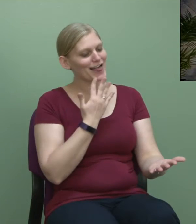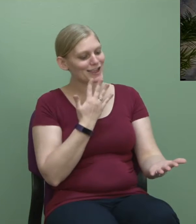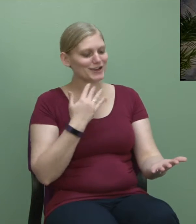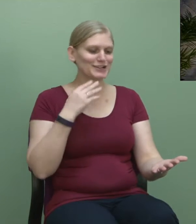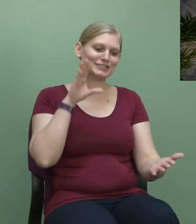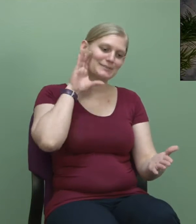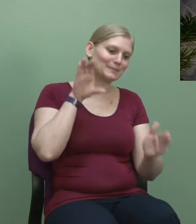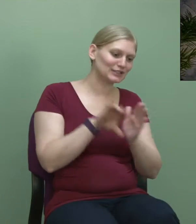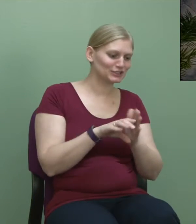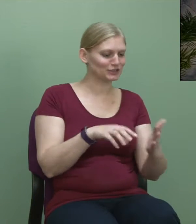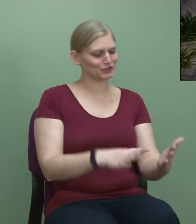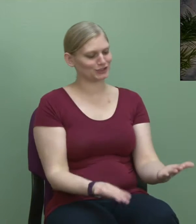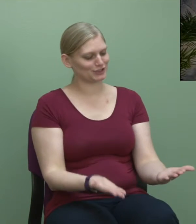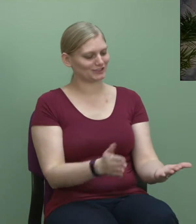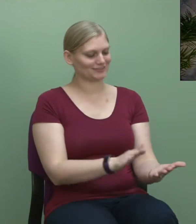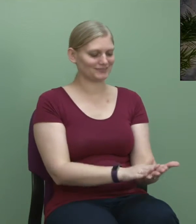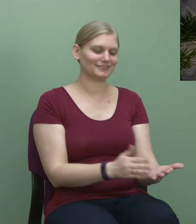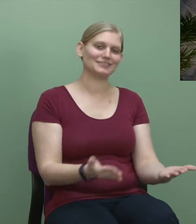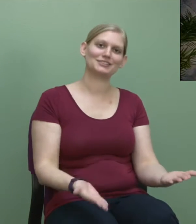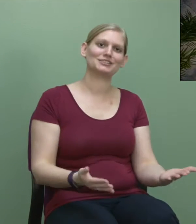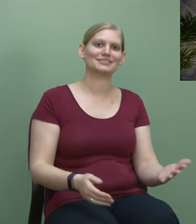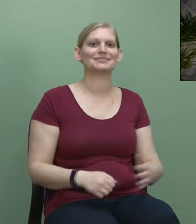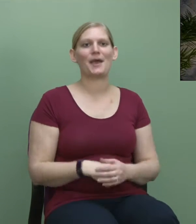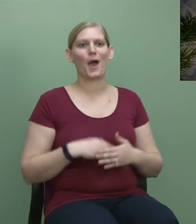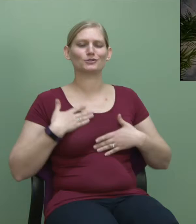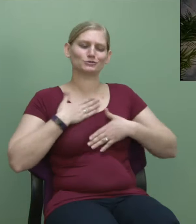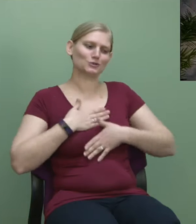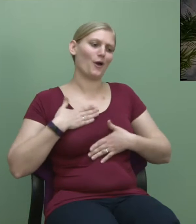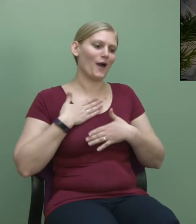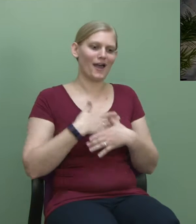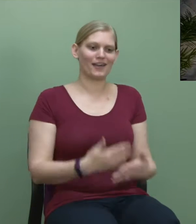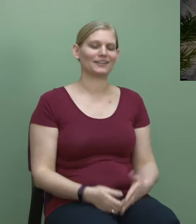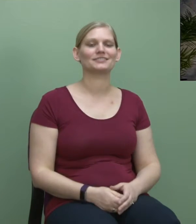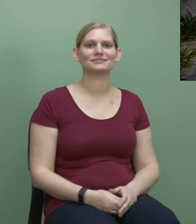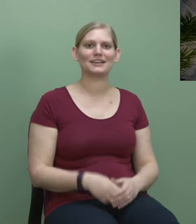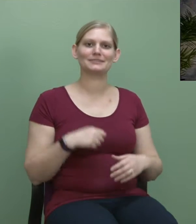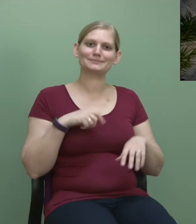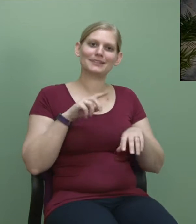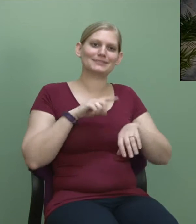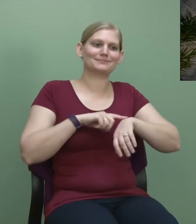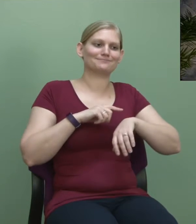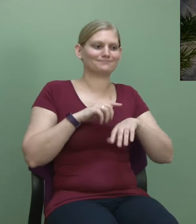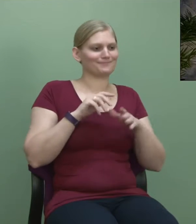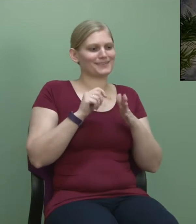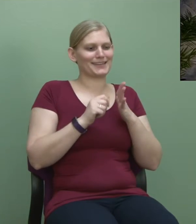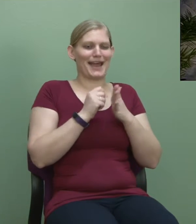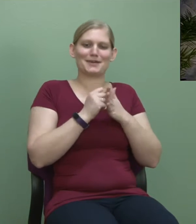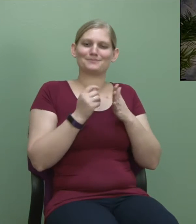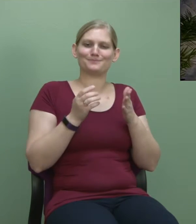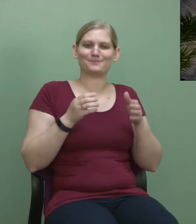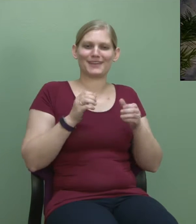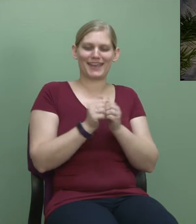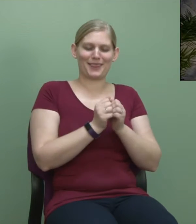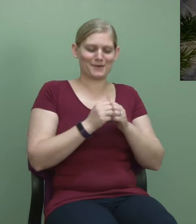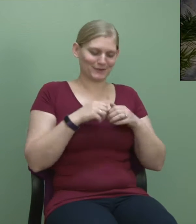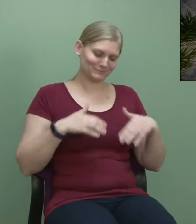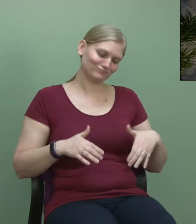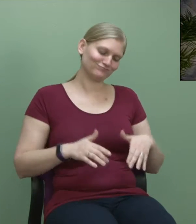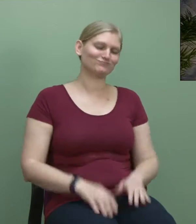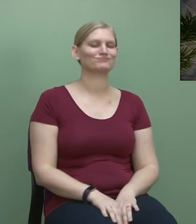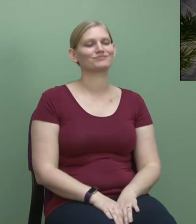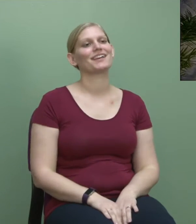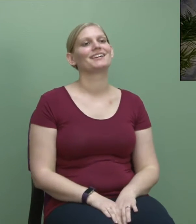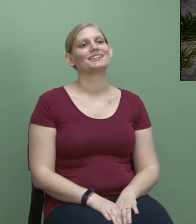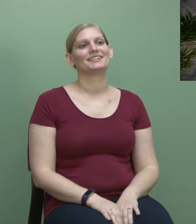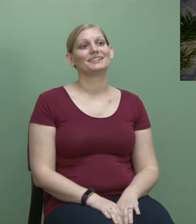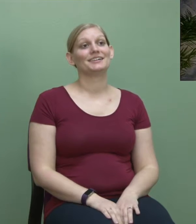at the pictures that are there, just enjoying the colors and the time together. Parents are